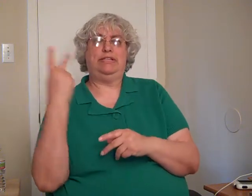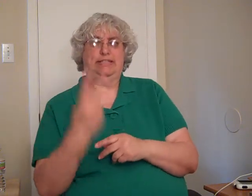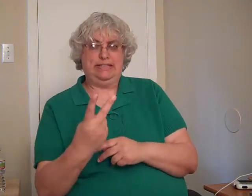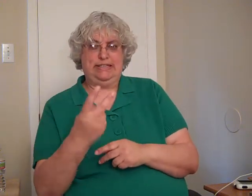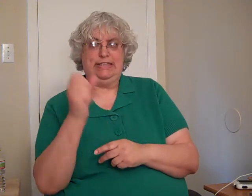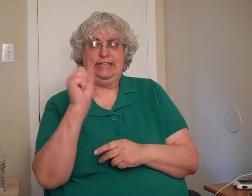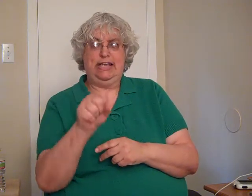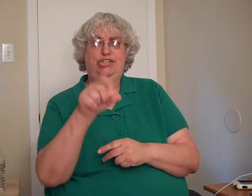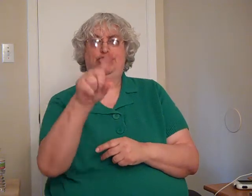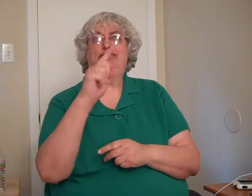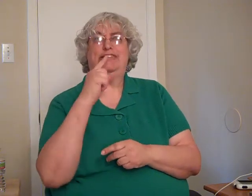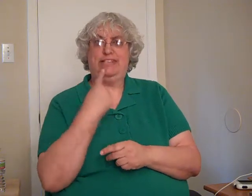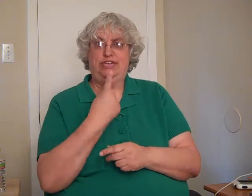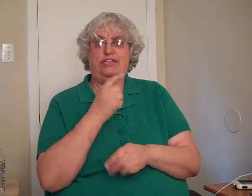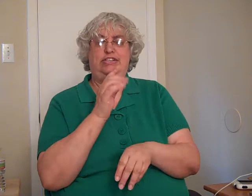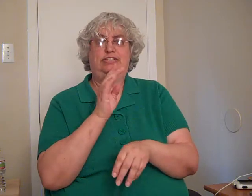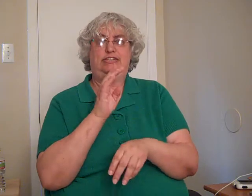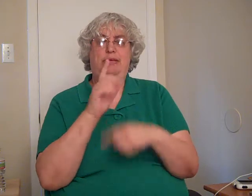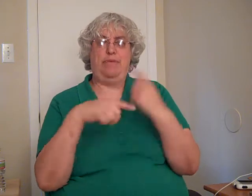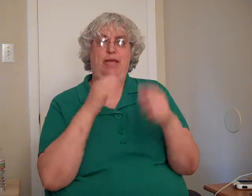you're serious about this.